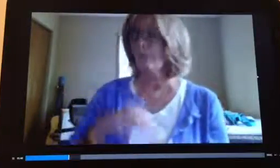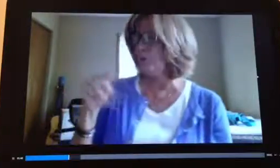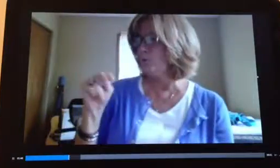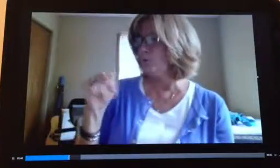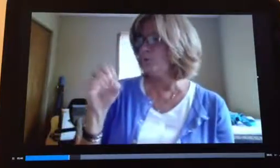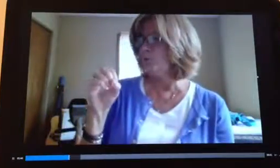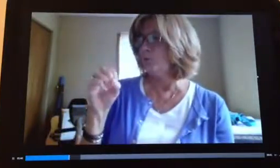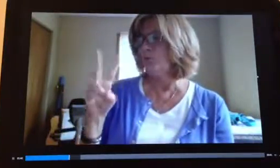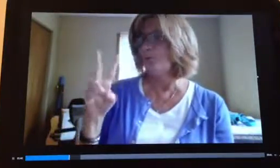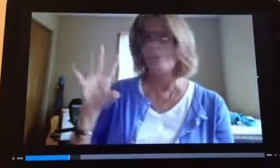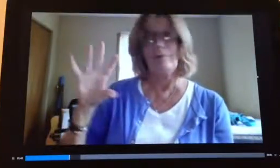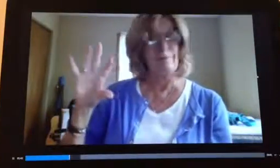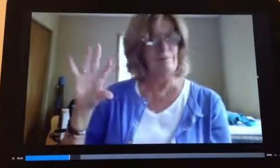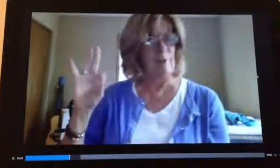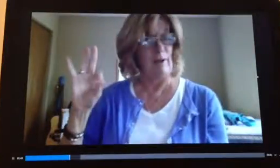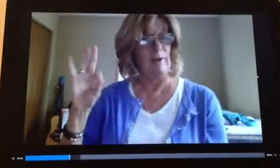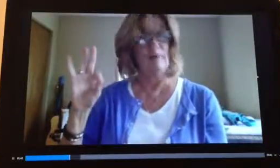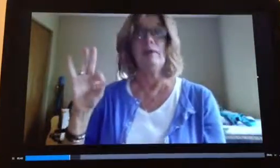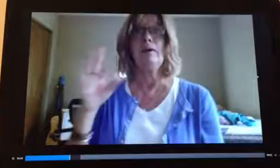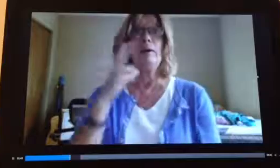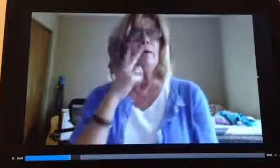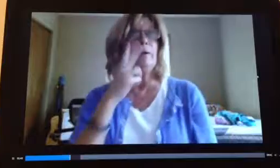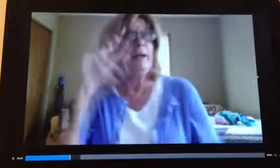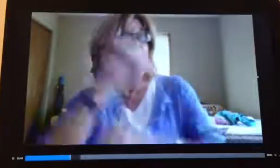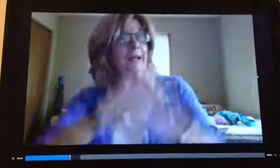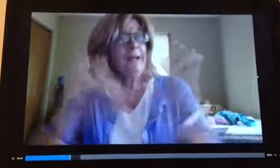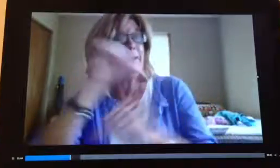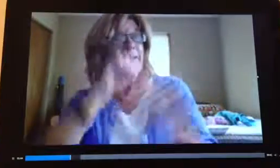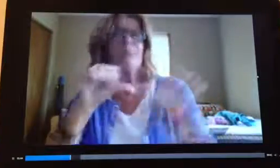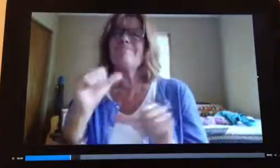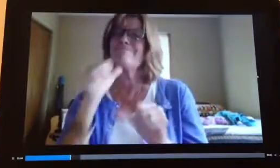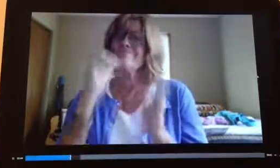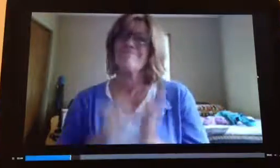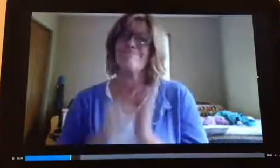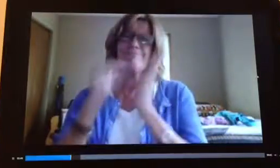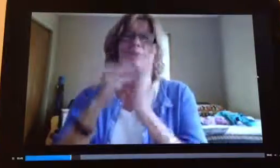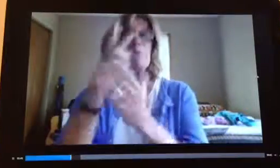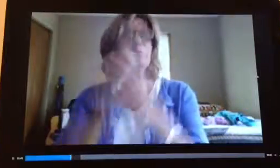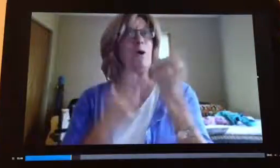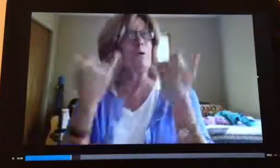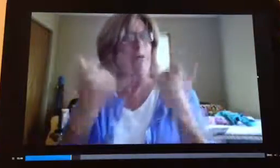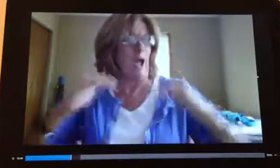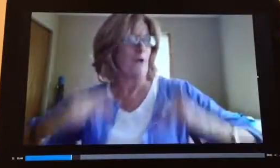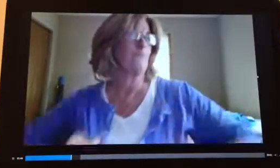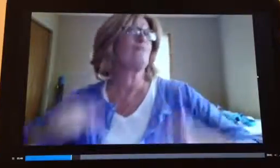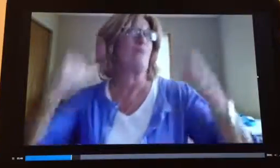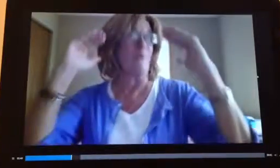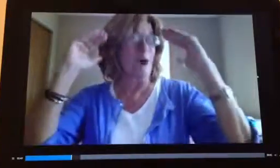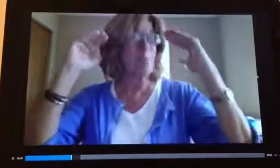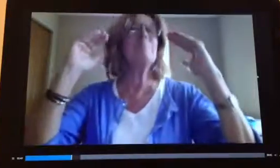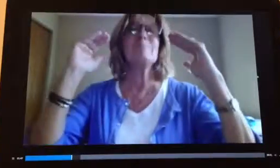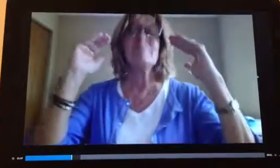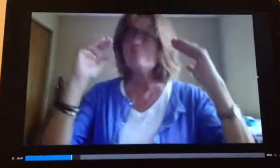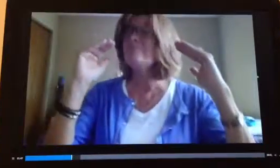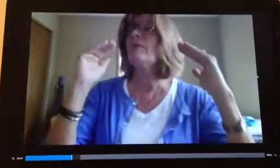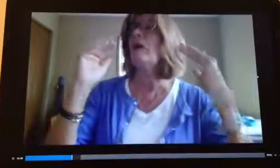And what a crazy thing about Devin and her brother is that they have the same birthday, which is November 9th, so they always celebrated their